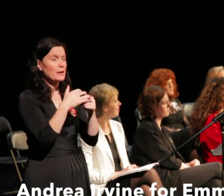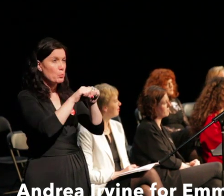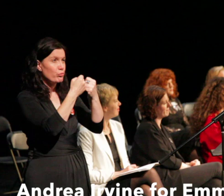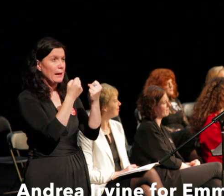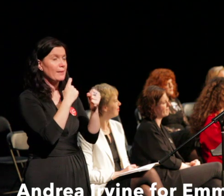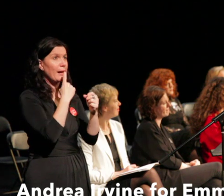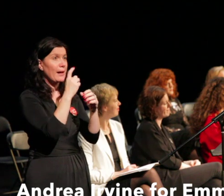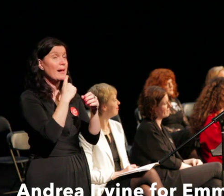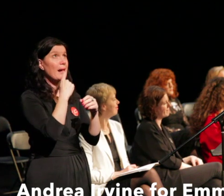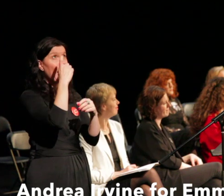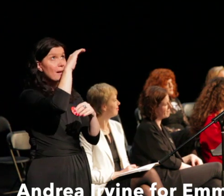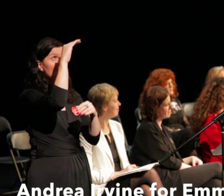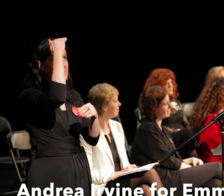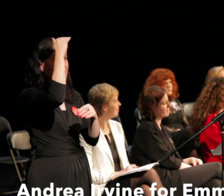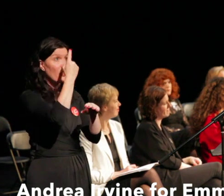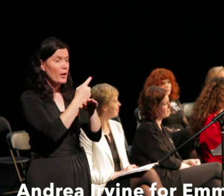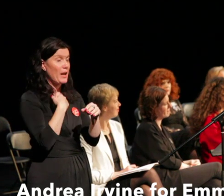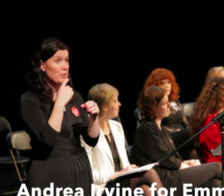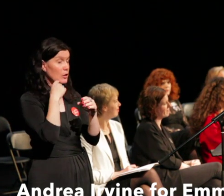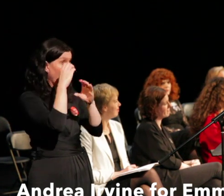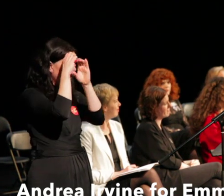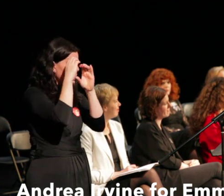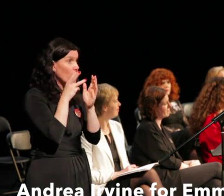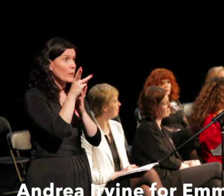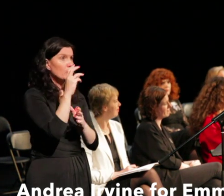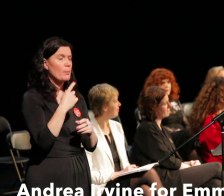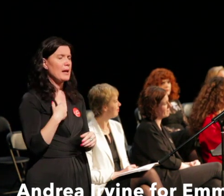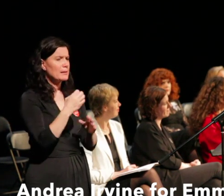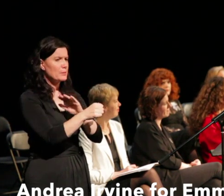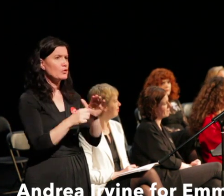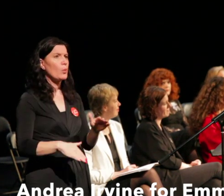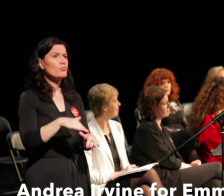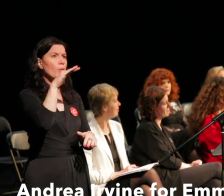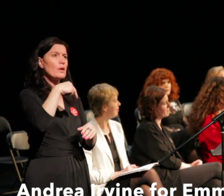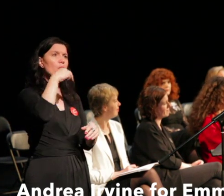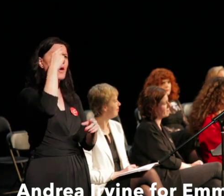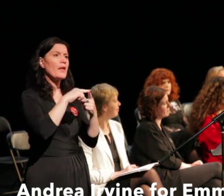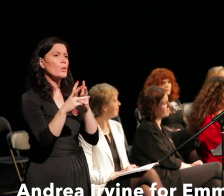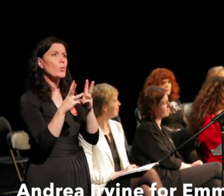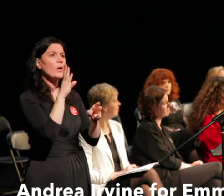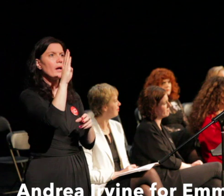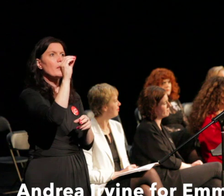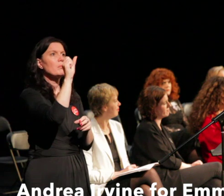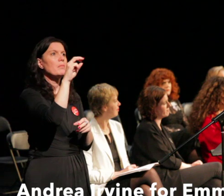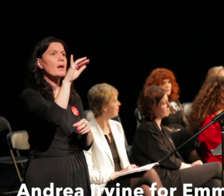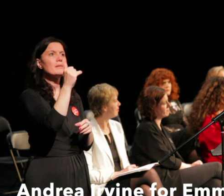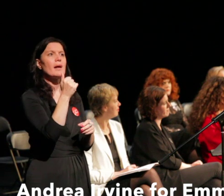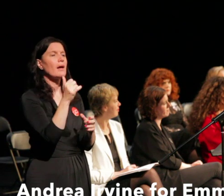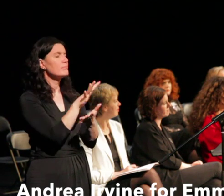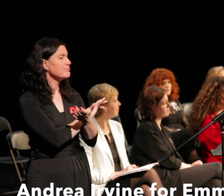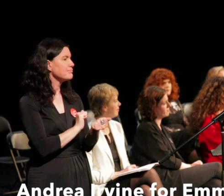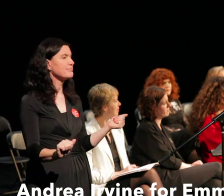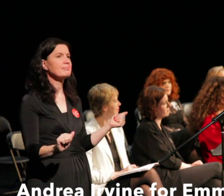glass ceiling. My experience of growing up in the north and my work in Bosnia eradicated any sense of